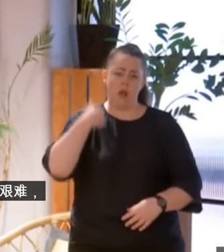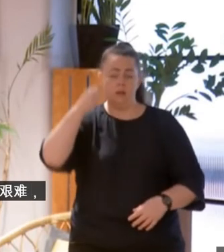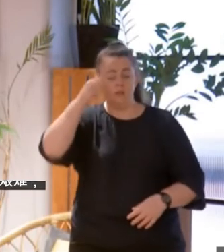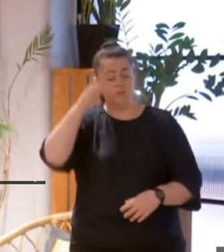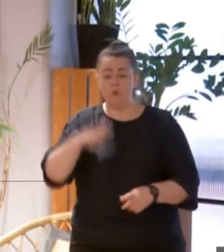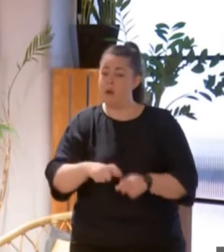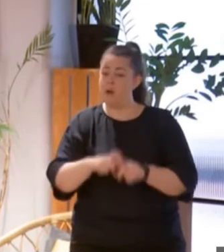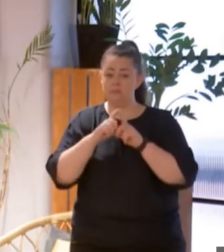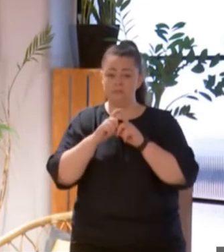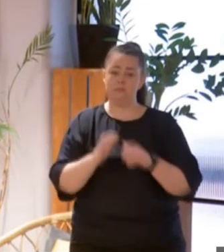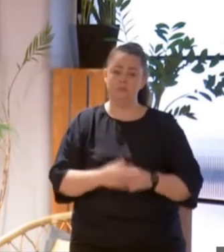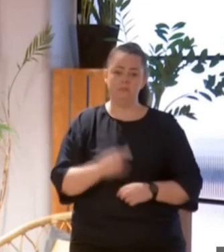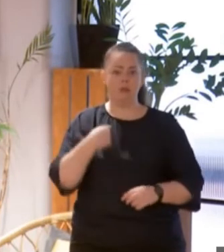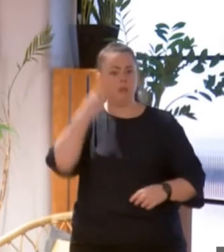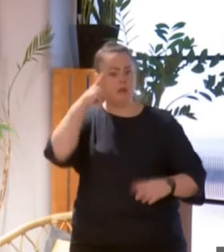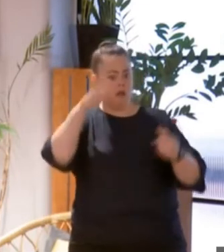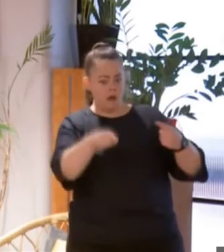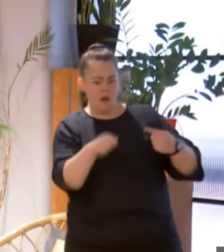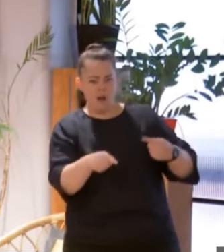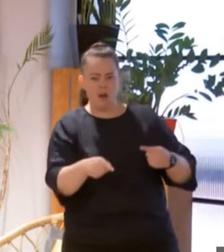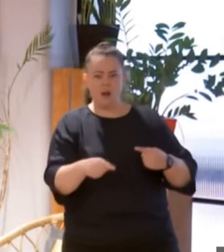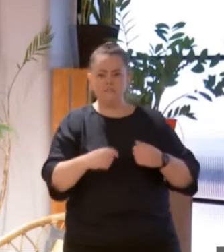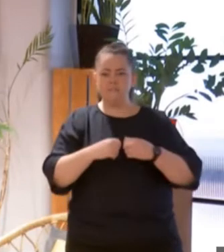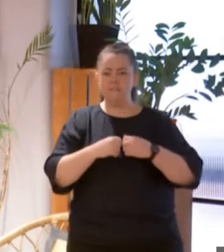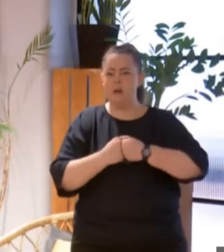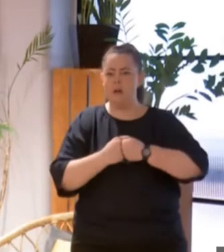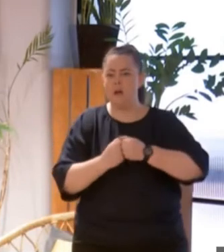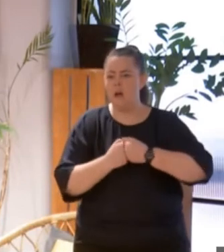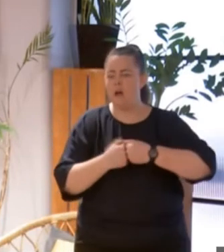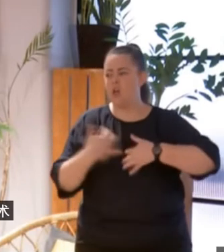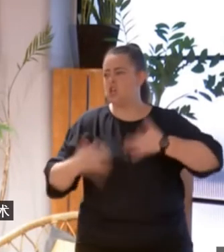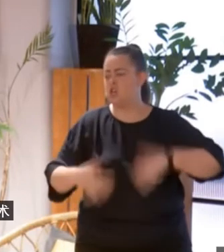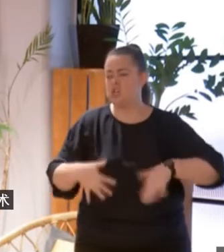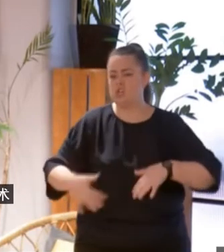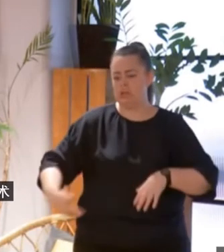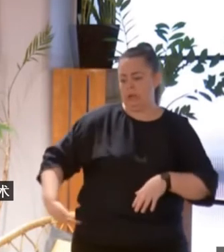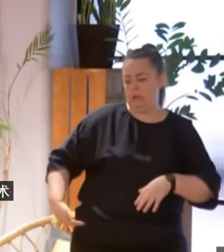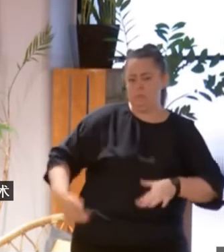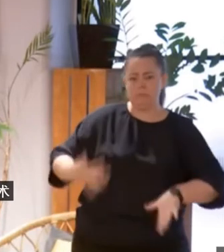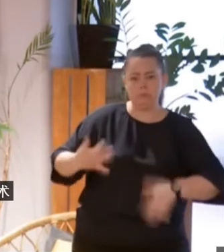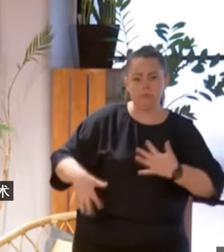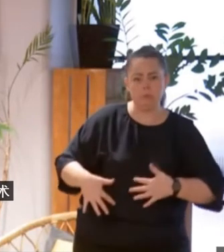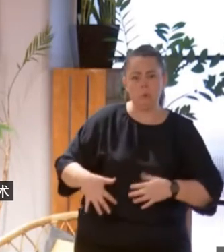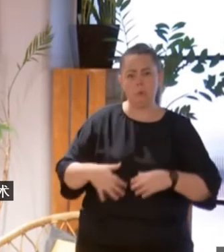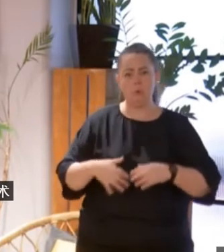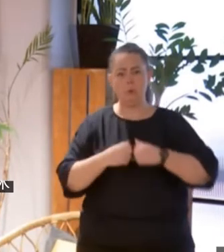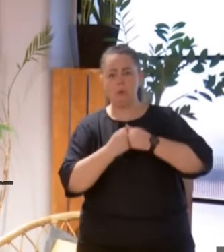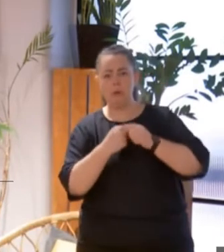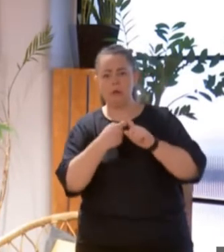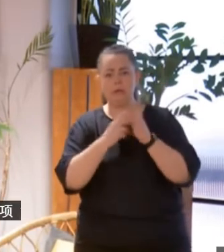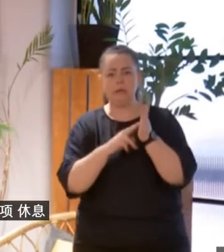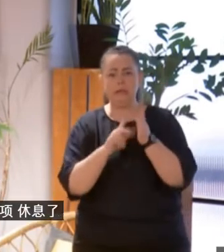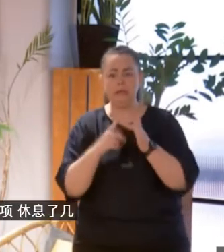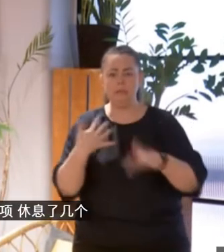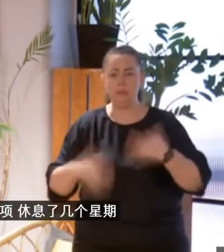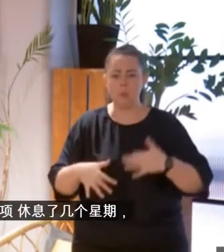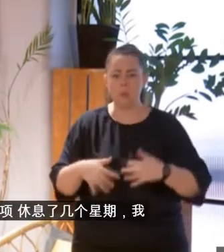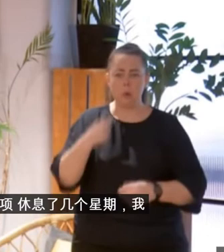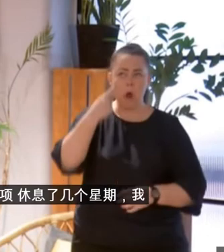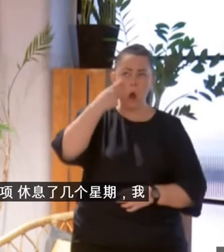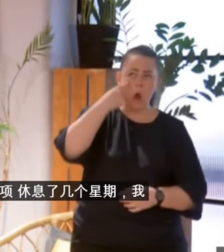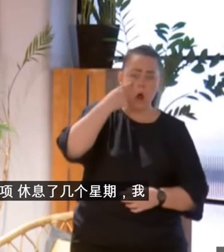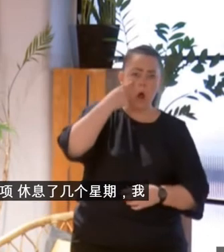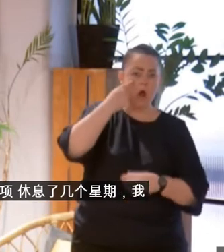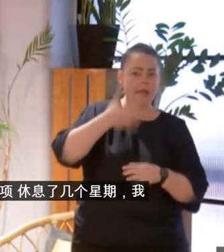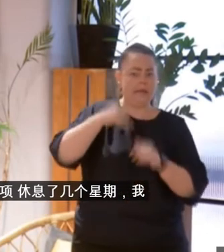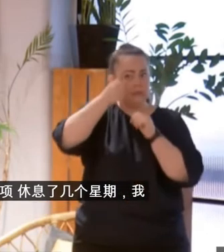particularly you've got a knee that's bothering you or a hip, or one of the items of surgery, cataract surgery, one of the items that has had to be put off for a few weeks.